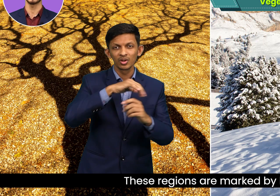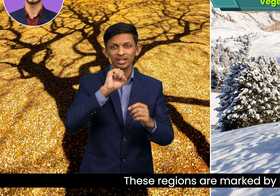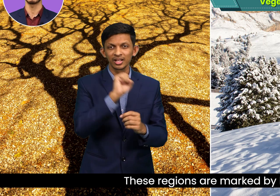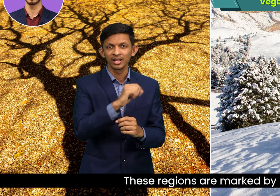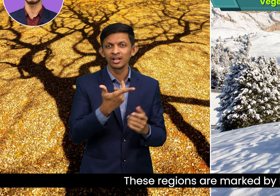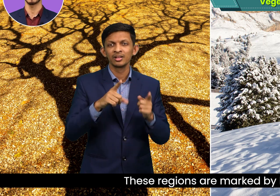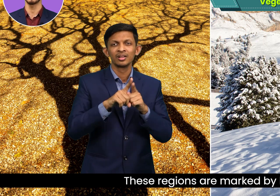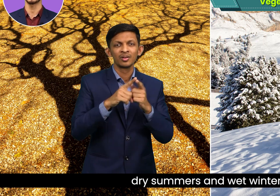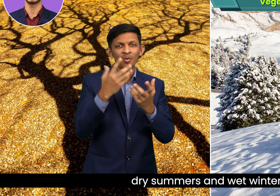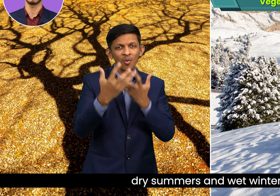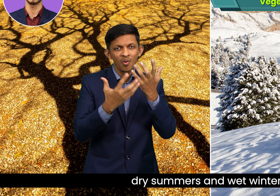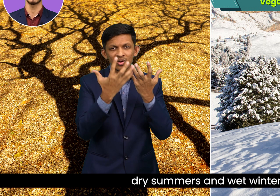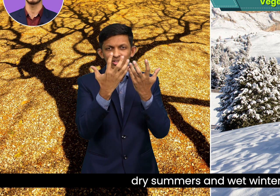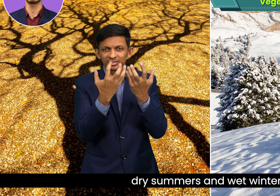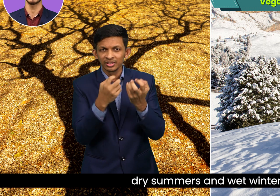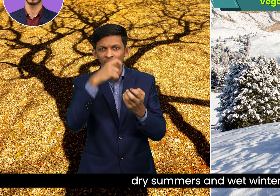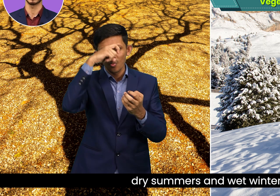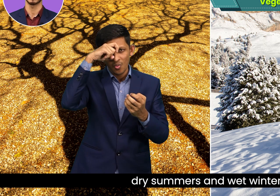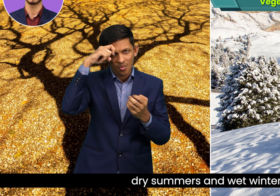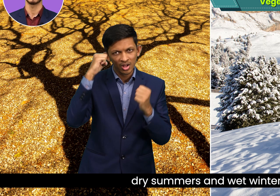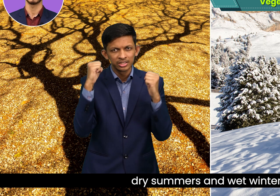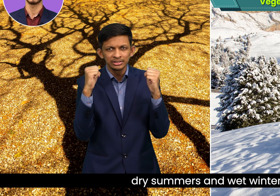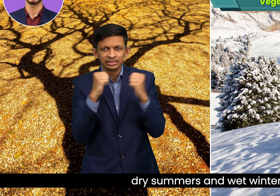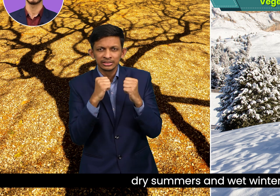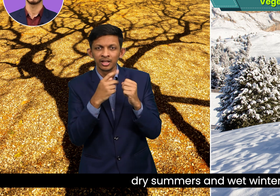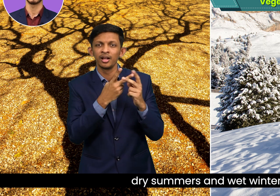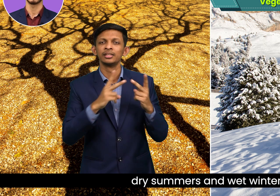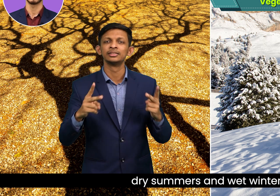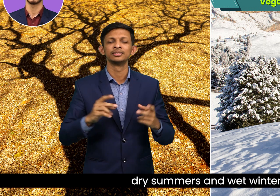These regions are marked by hot dry summers and wet winters.